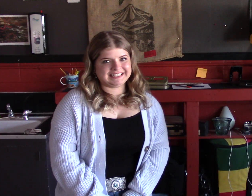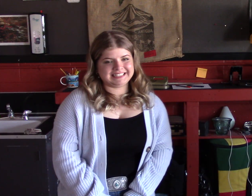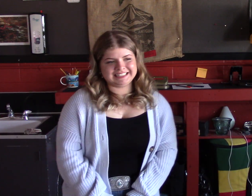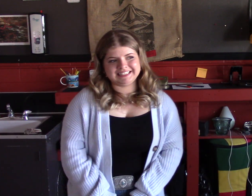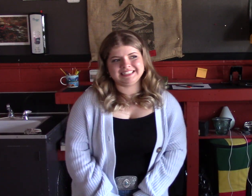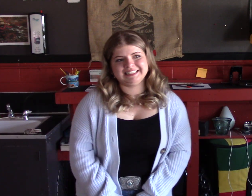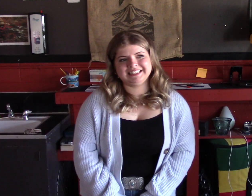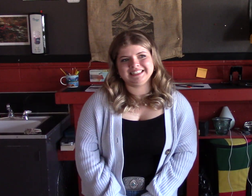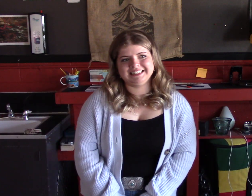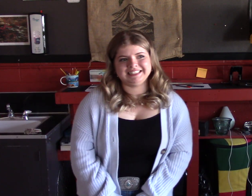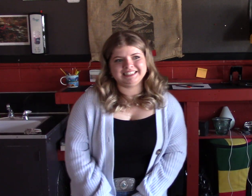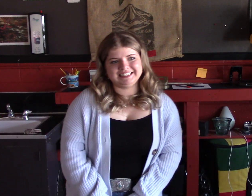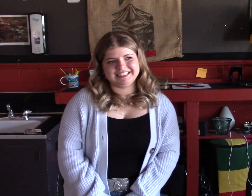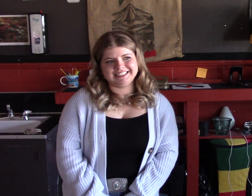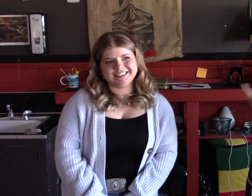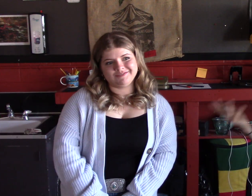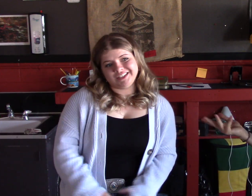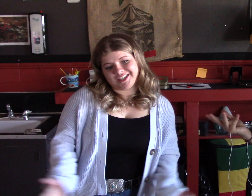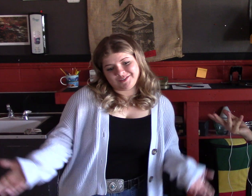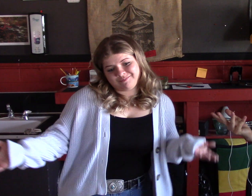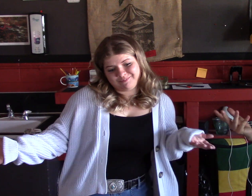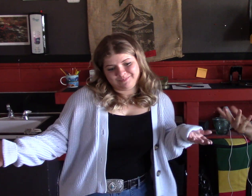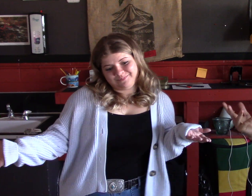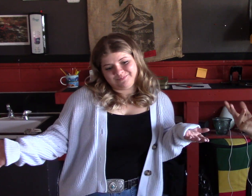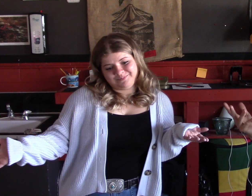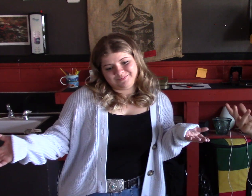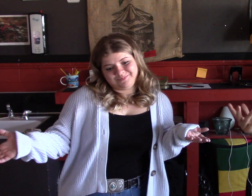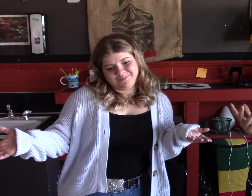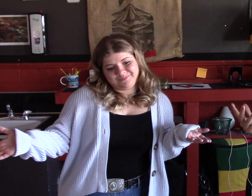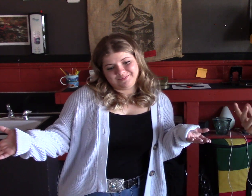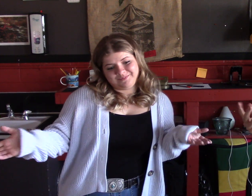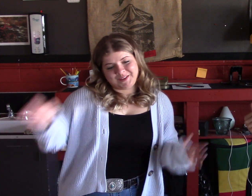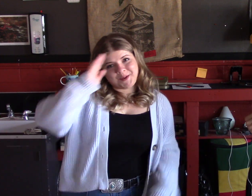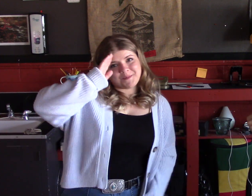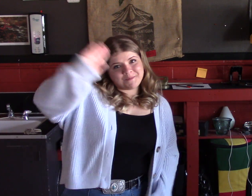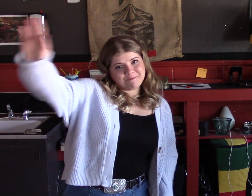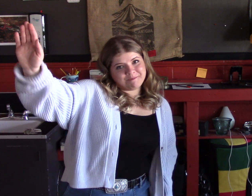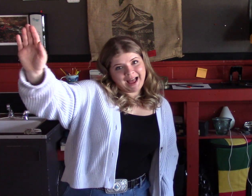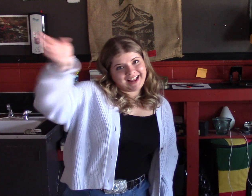we'll see you on the next video. How do we say goodbye in sign language? This one's hard.